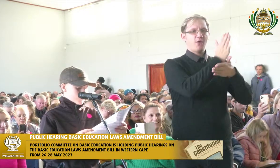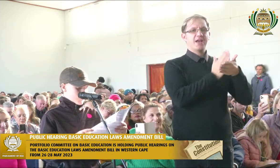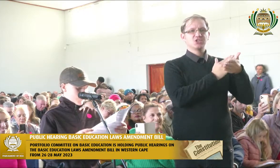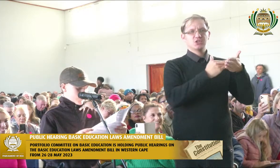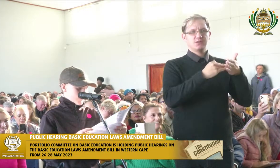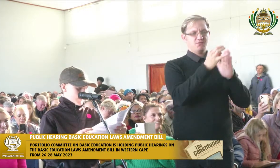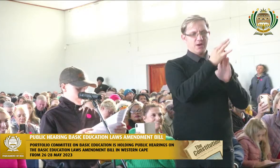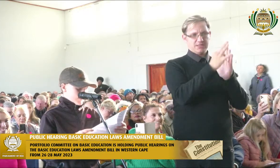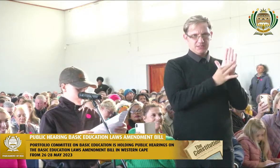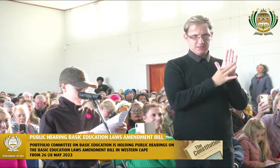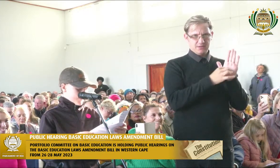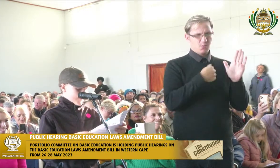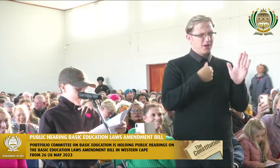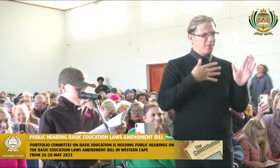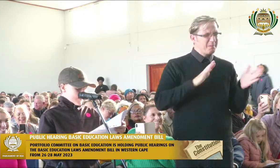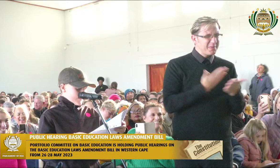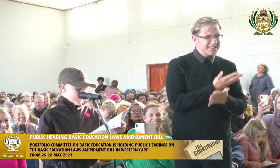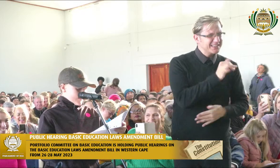Who wants to miss out on that?